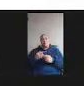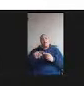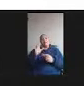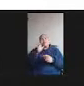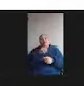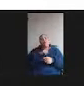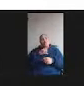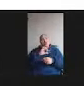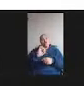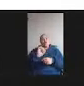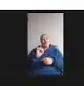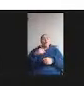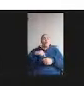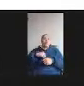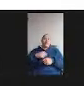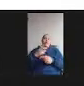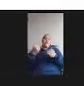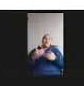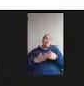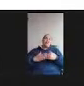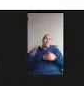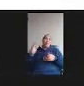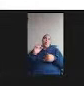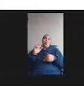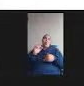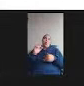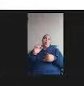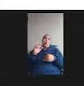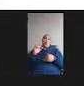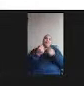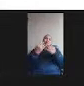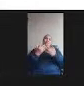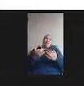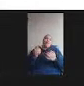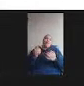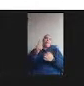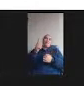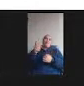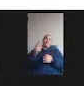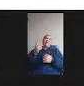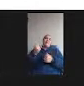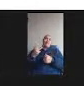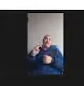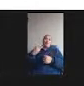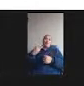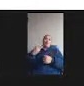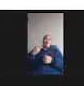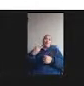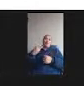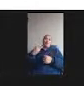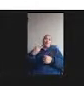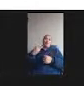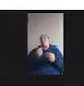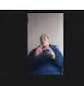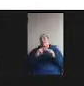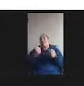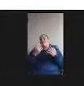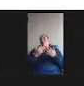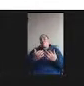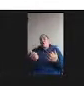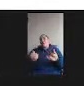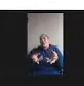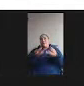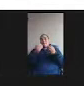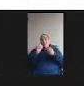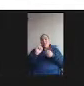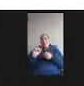had budgeted more than what the National Parliament budget amount was. And once we receive the National Parliament budgeted amount for constituency